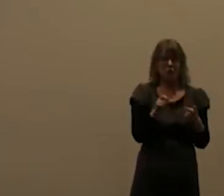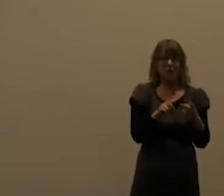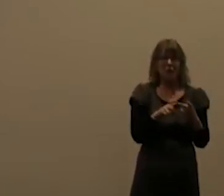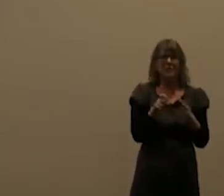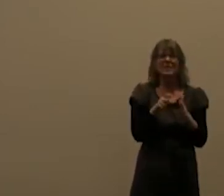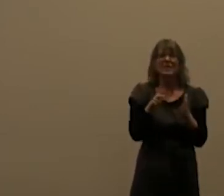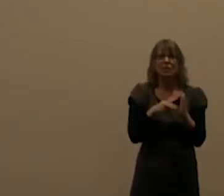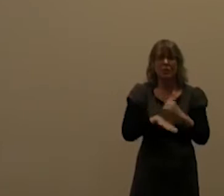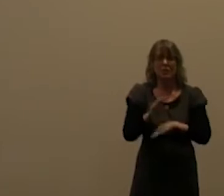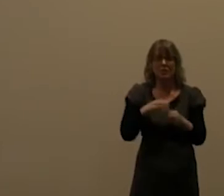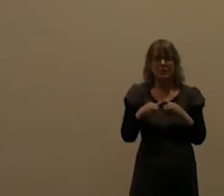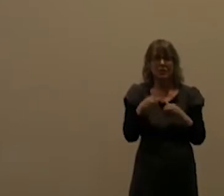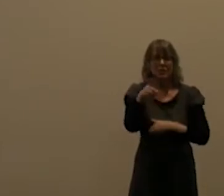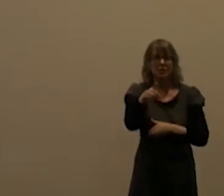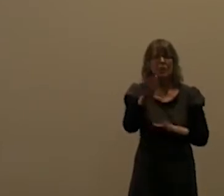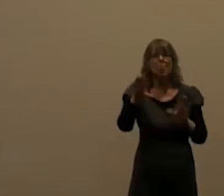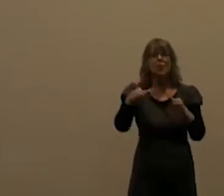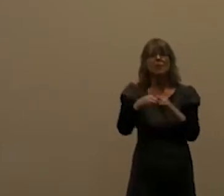Yes?